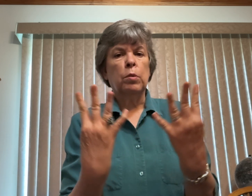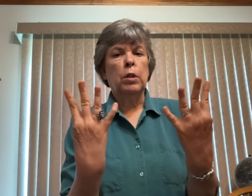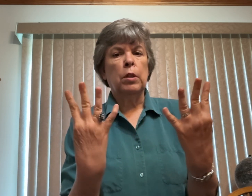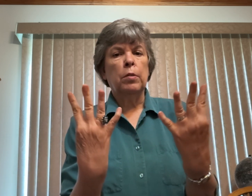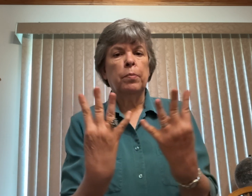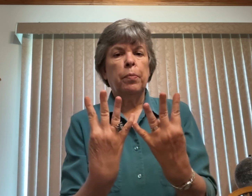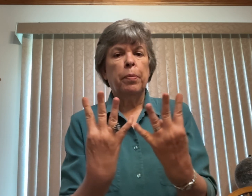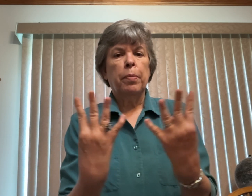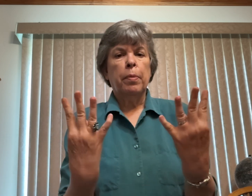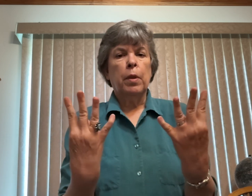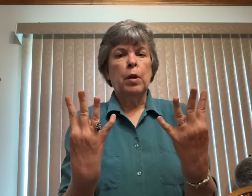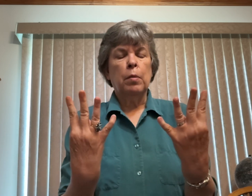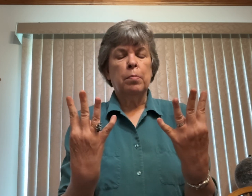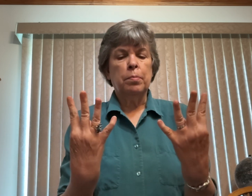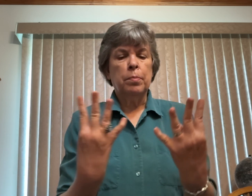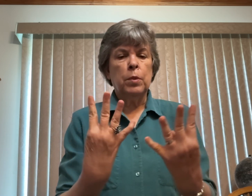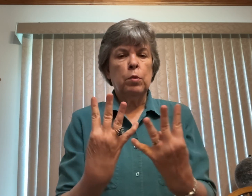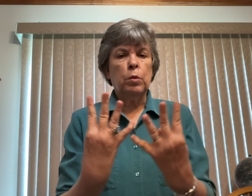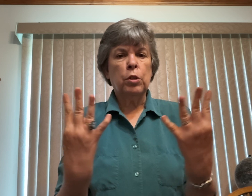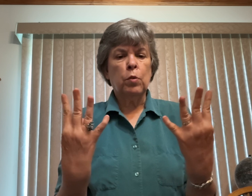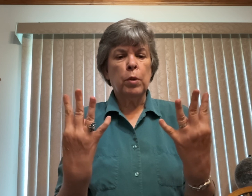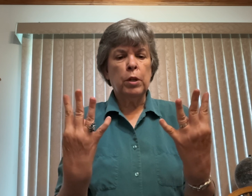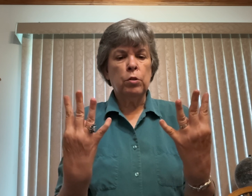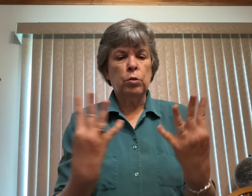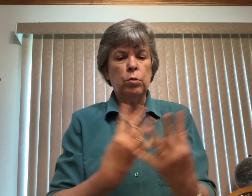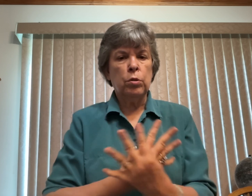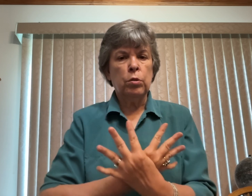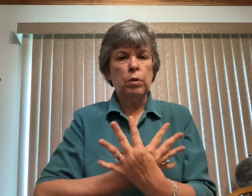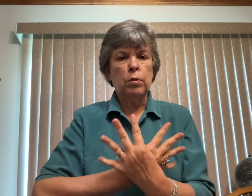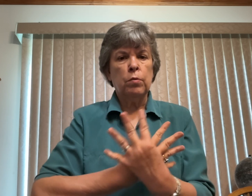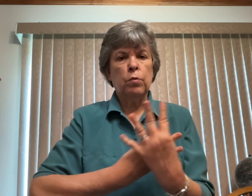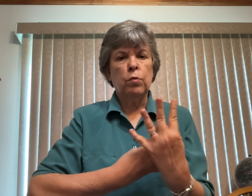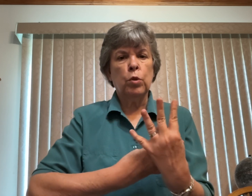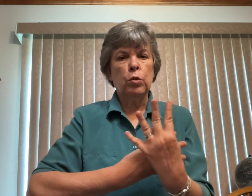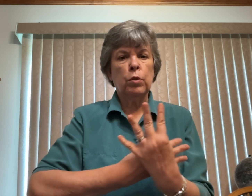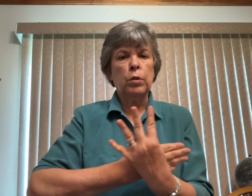way. So whichever way you choose to do it. Fortress.